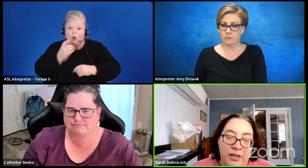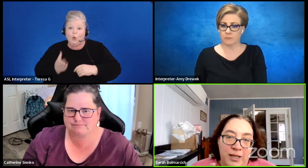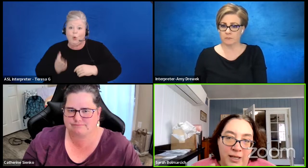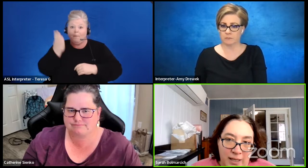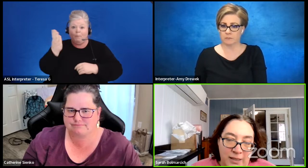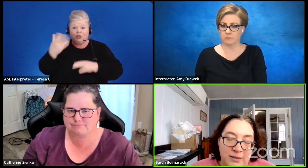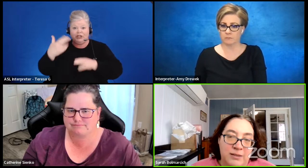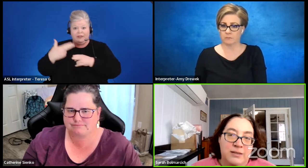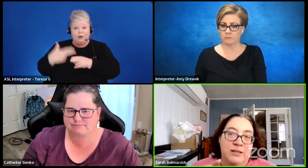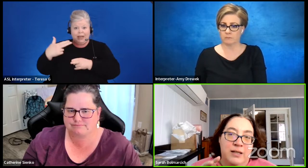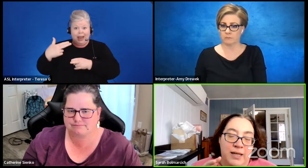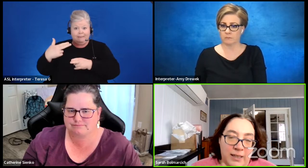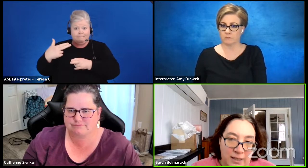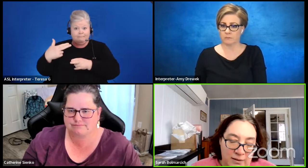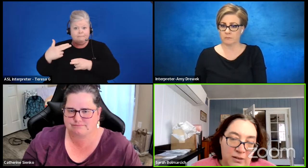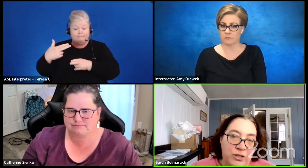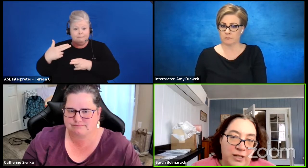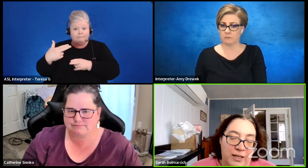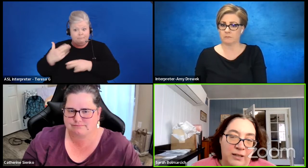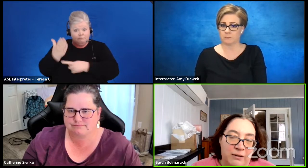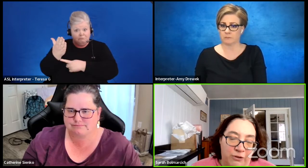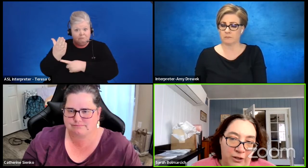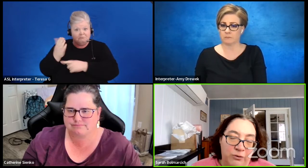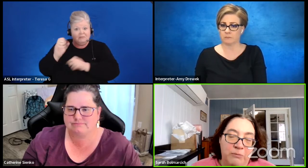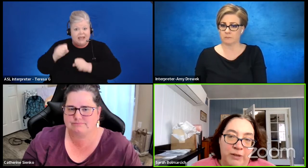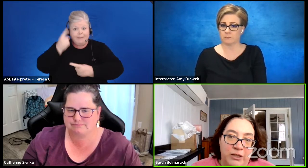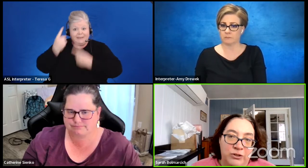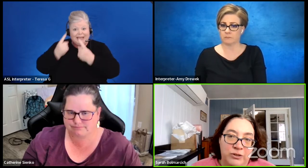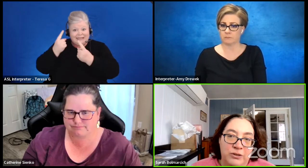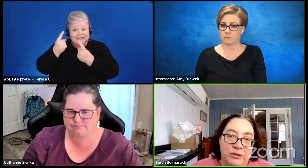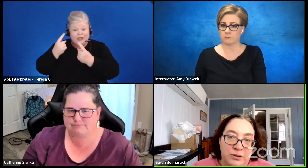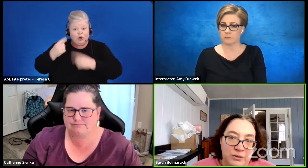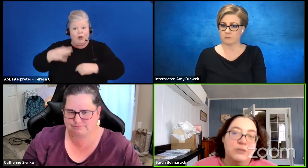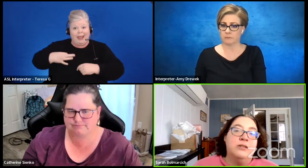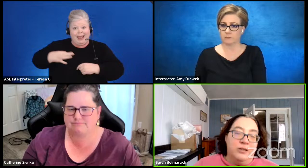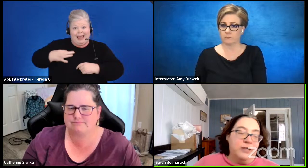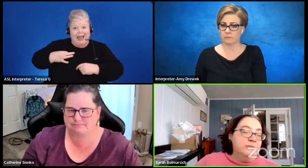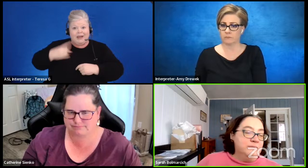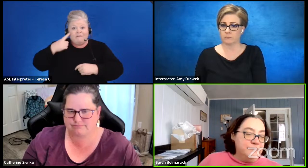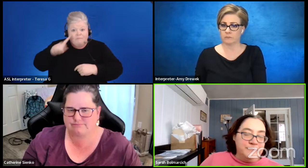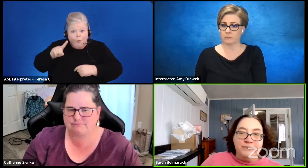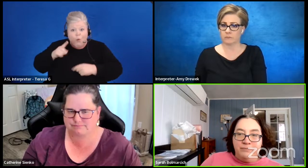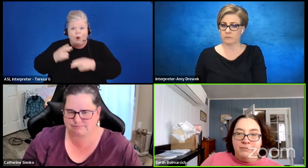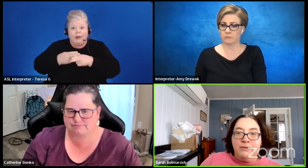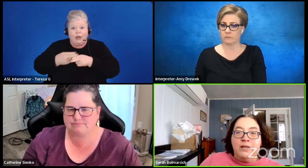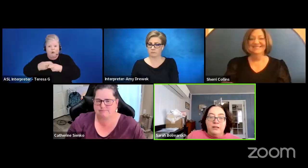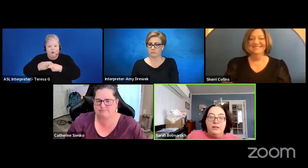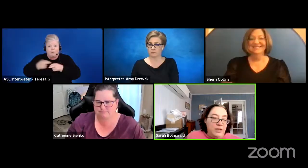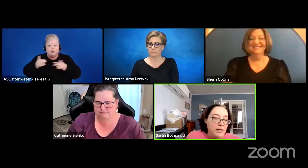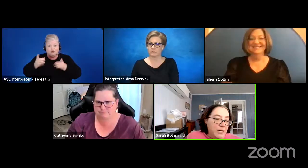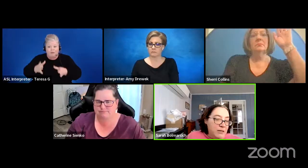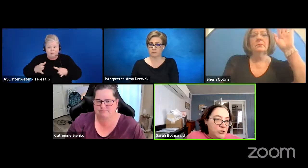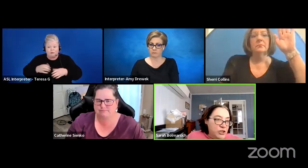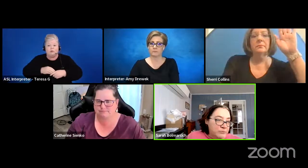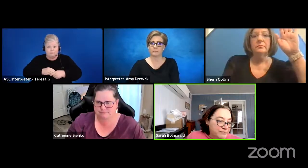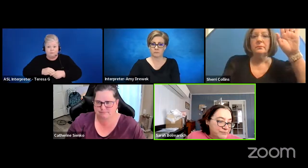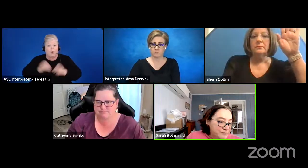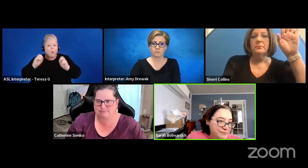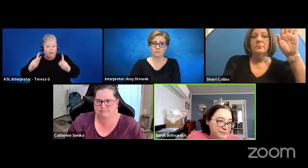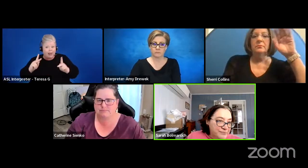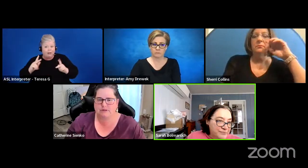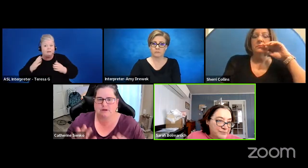forward is considered a candidate for interim director. Okay. Thank you, Madam